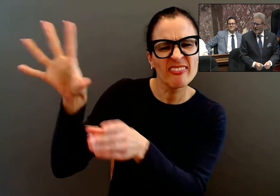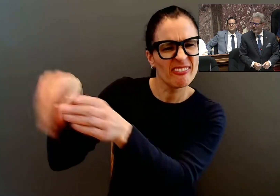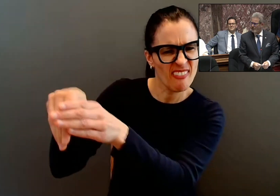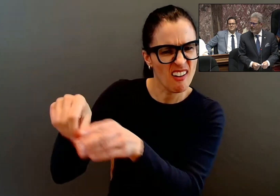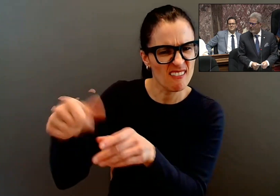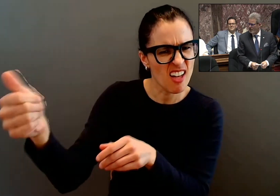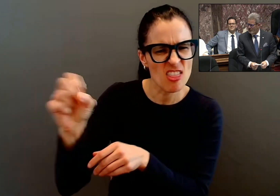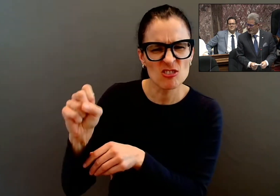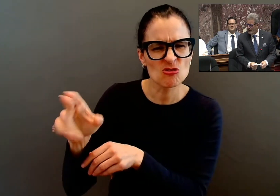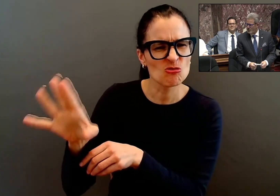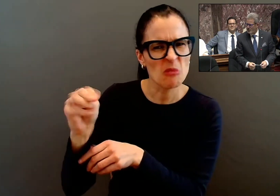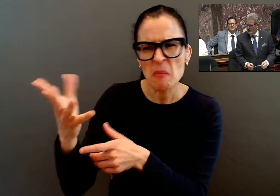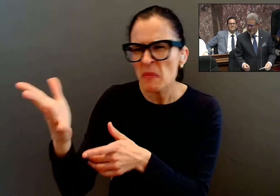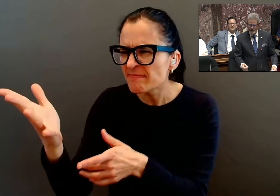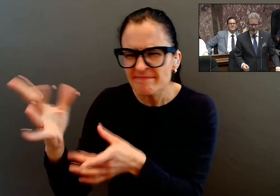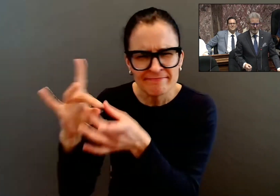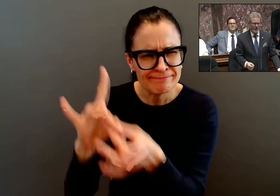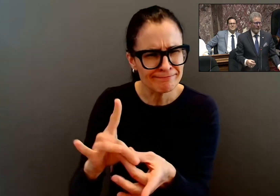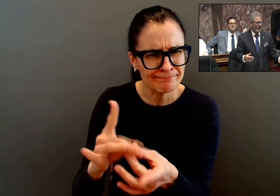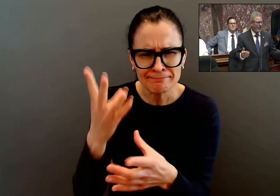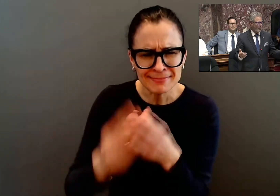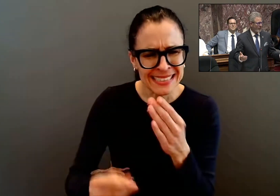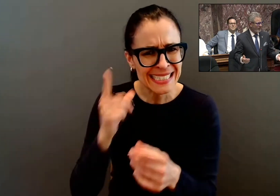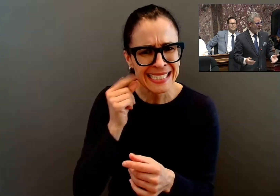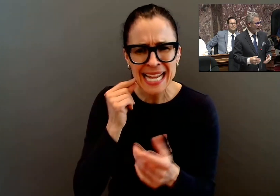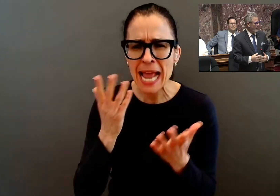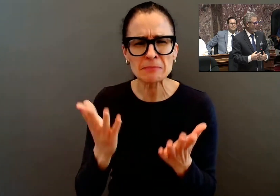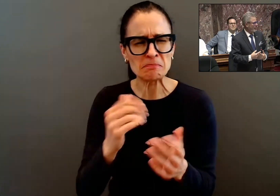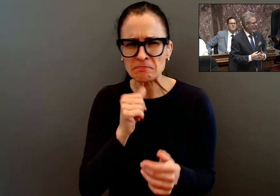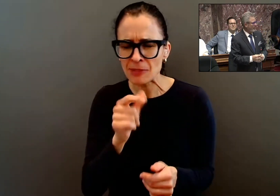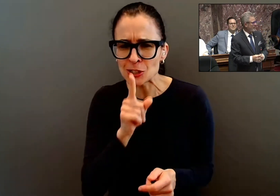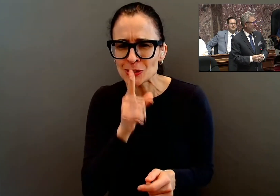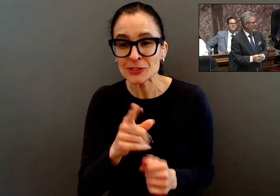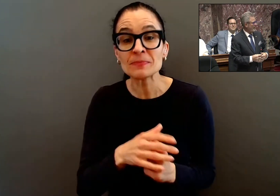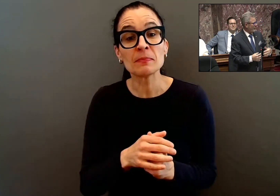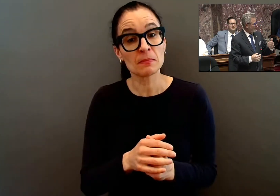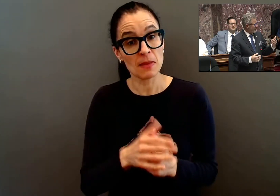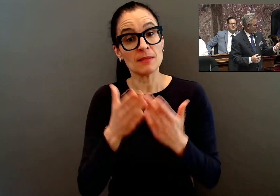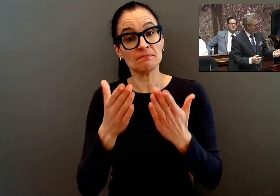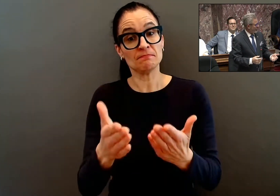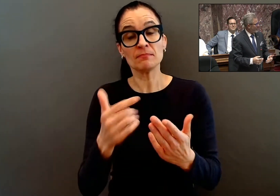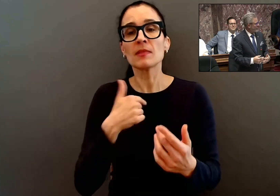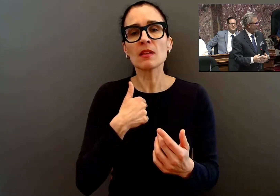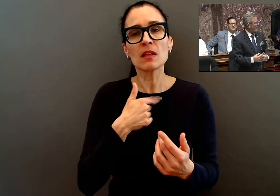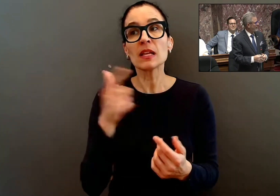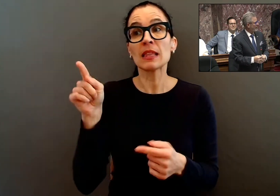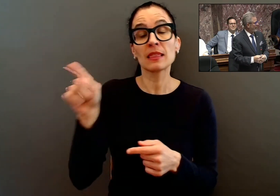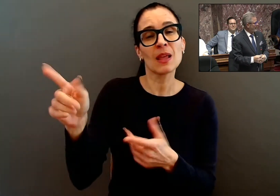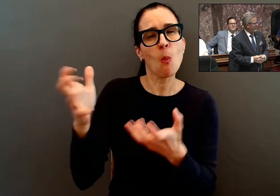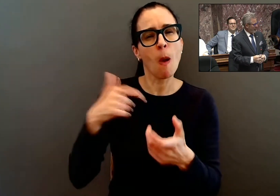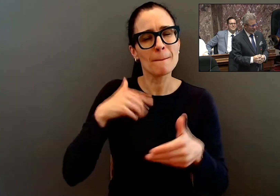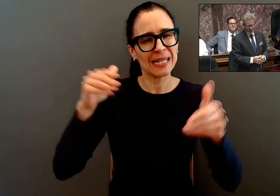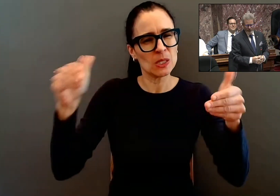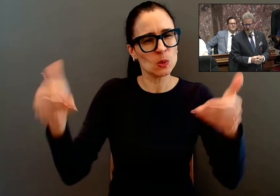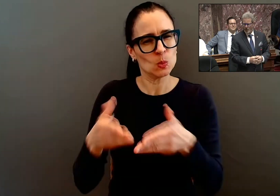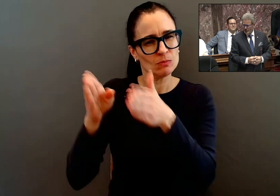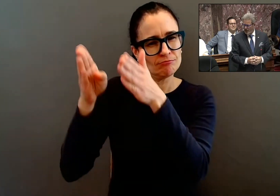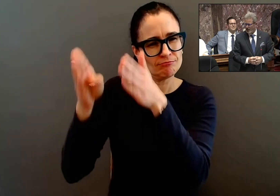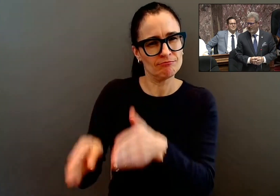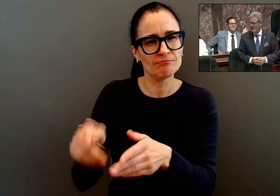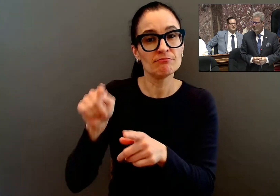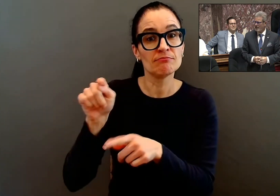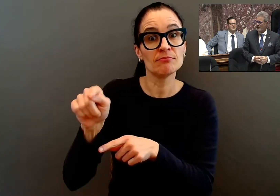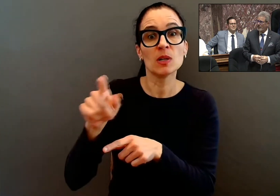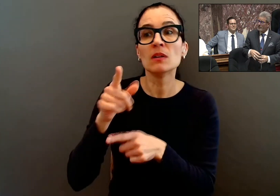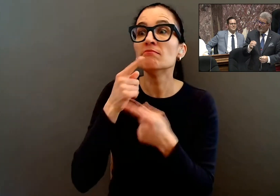do stand up. He did want to introduce, I know that we all heard about, it was his anniversary and his beloved wife's